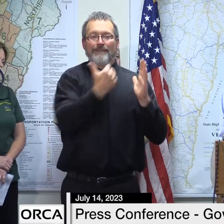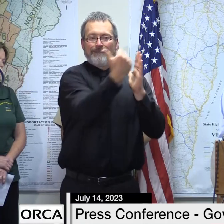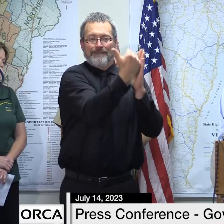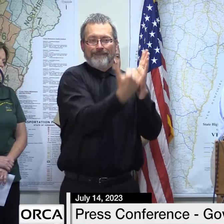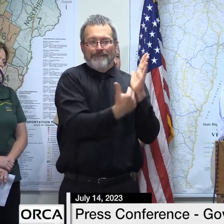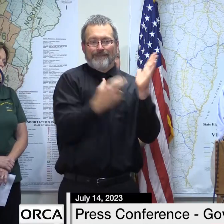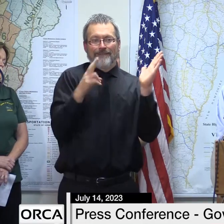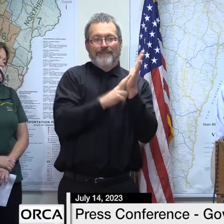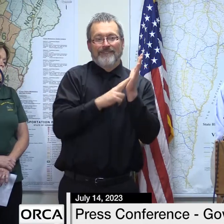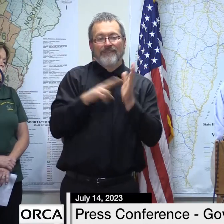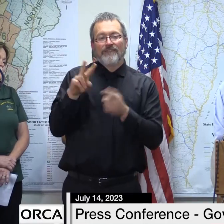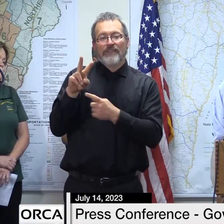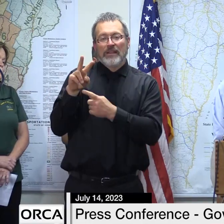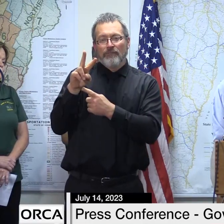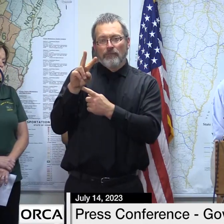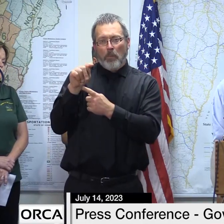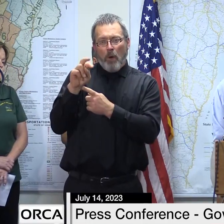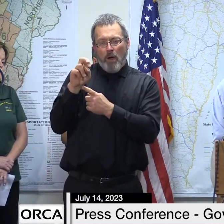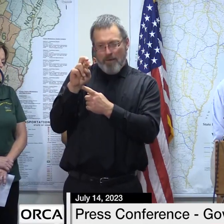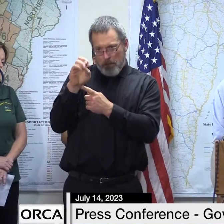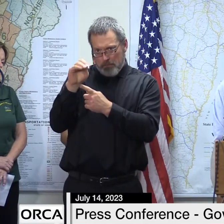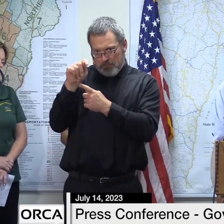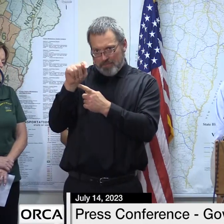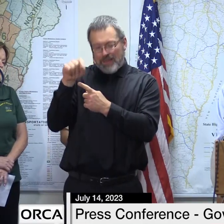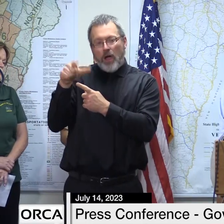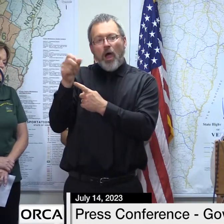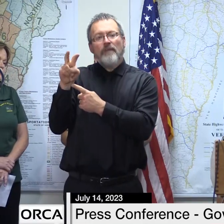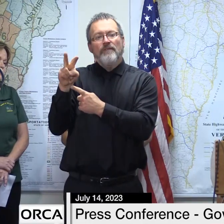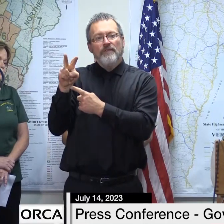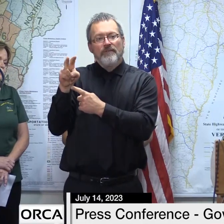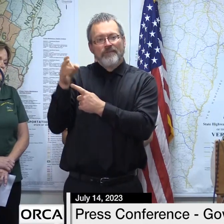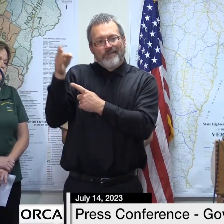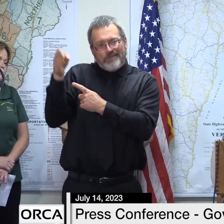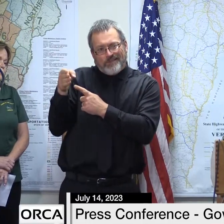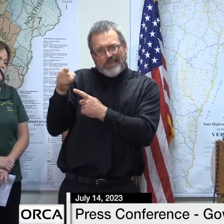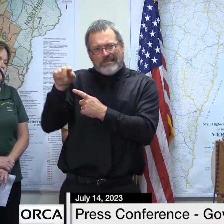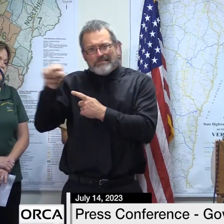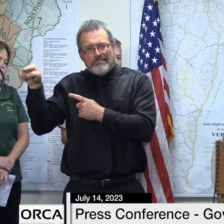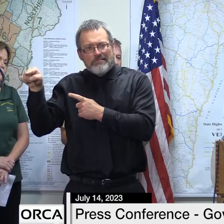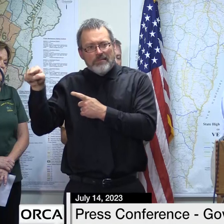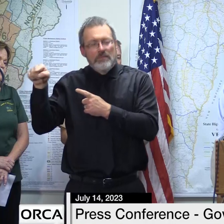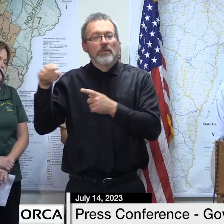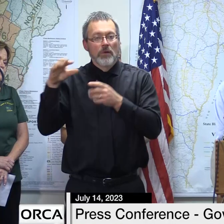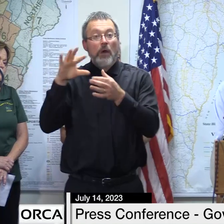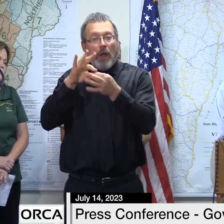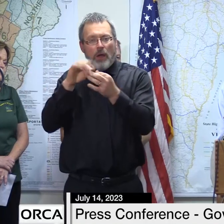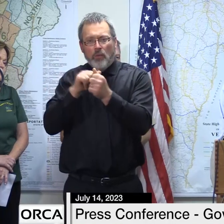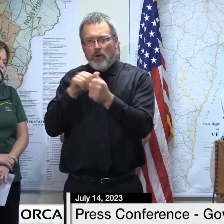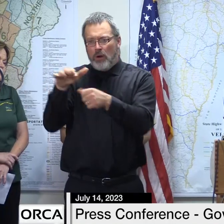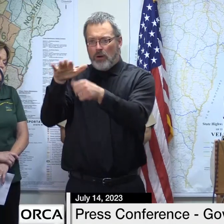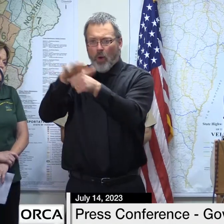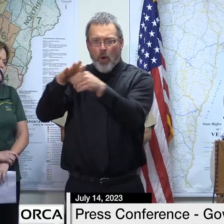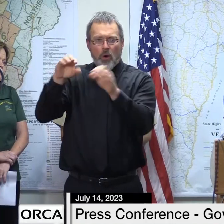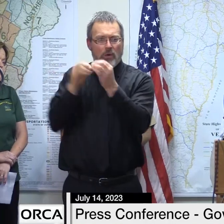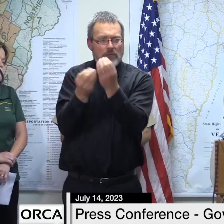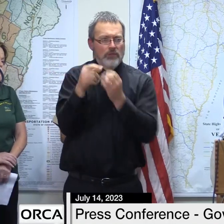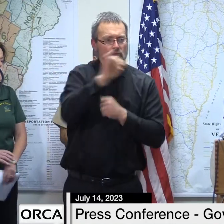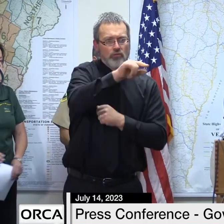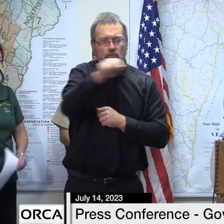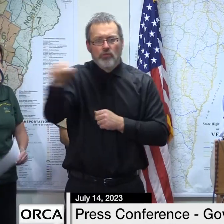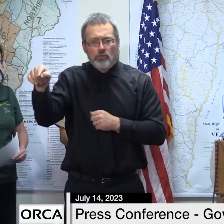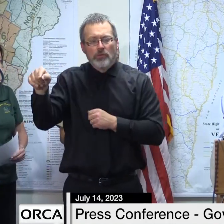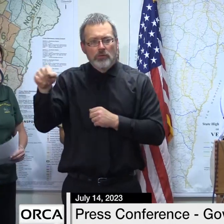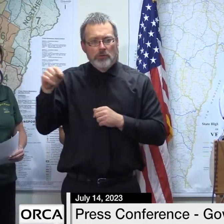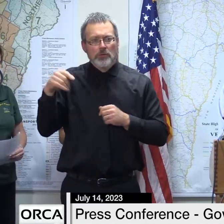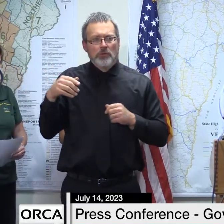vermont.gov/volunteer or with local community organizations. There's a ton of work to do, and impacted Vermonters will need all the